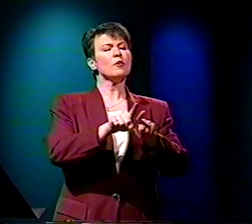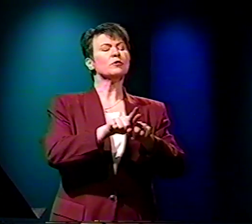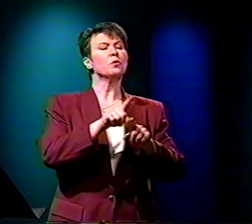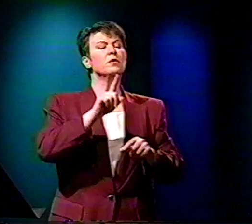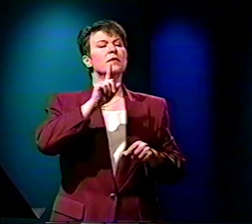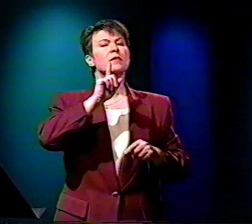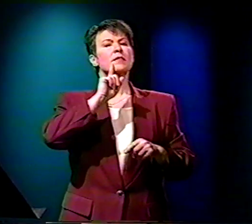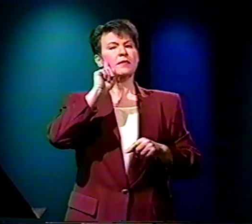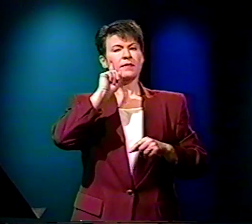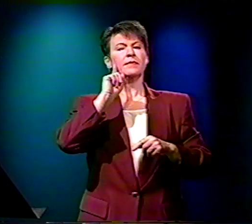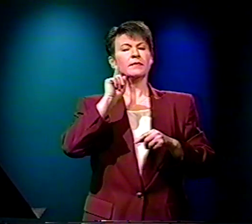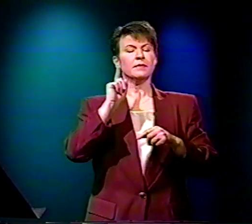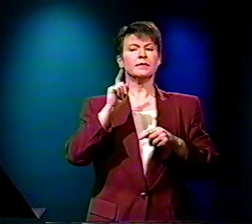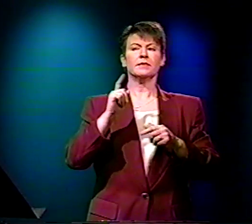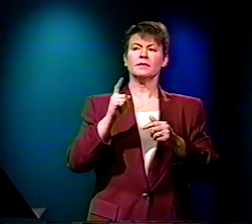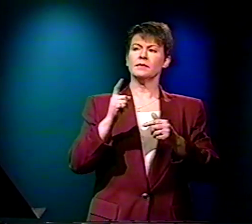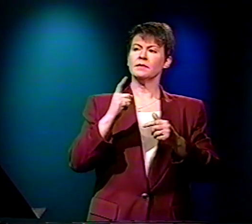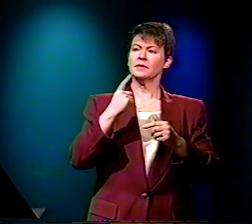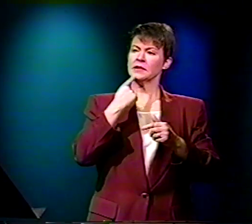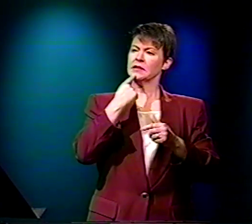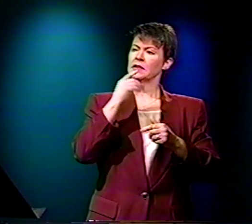creates dynamics for the interpreter as well.